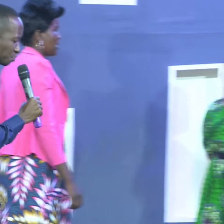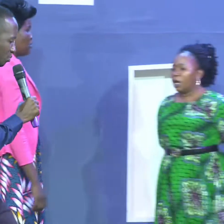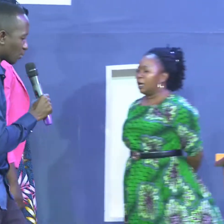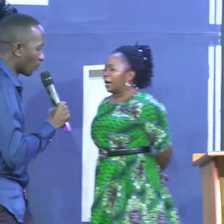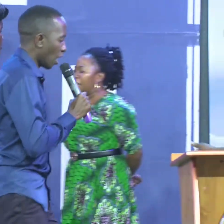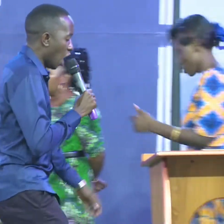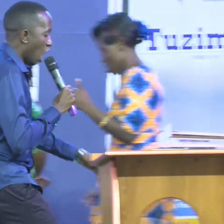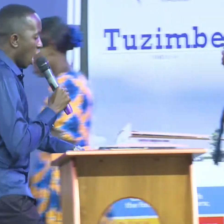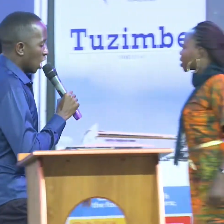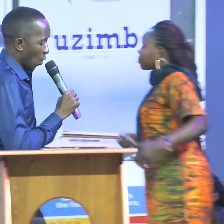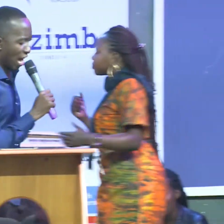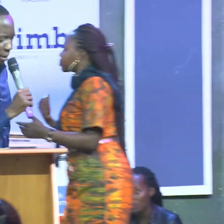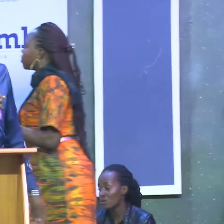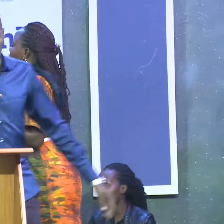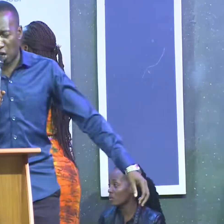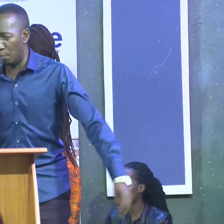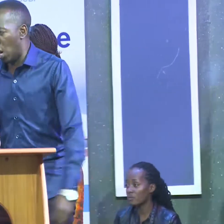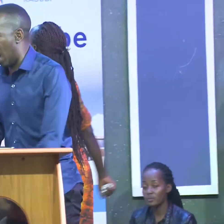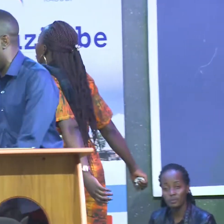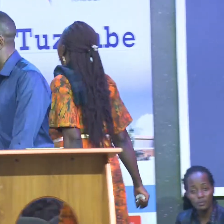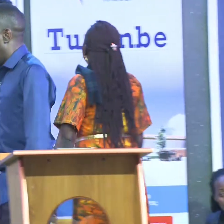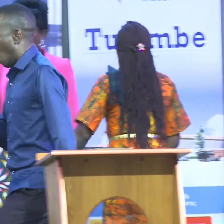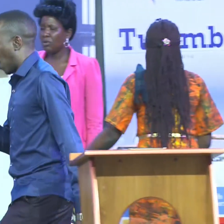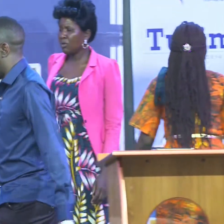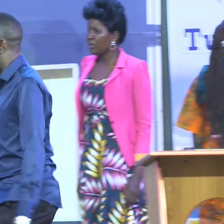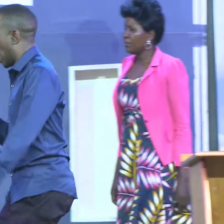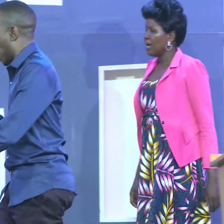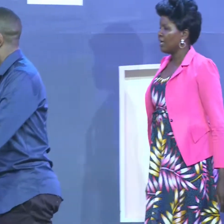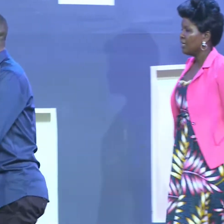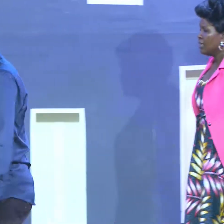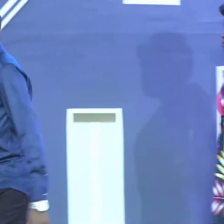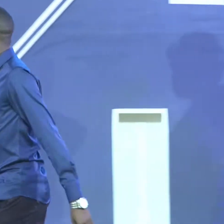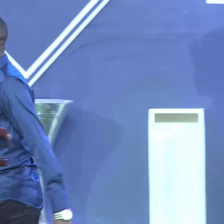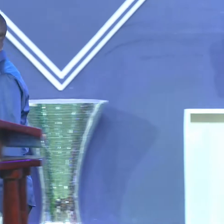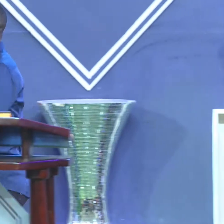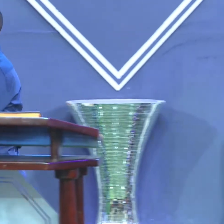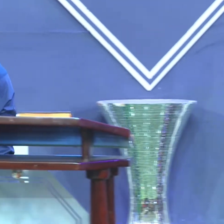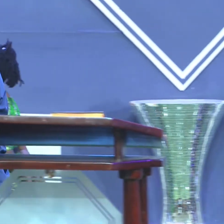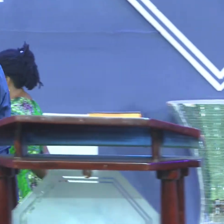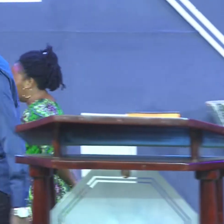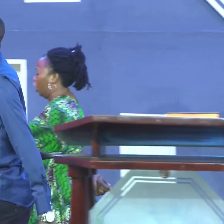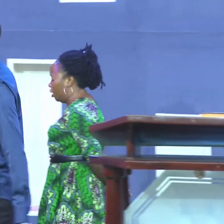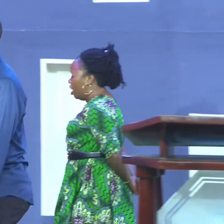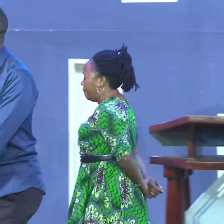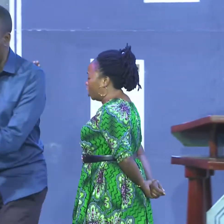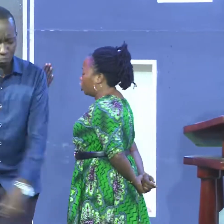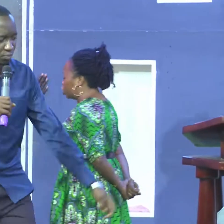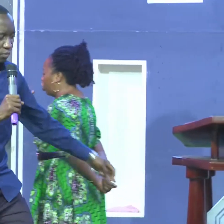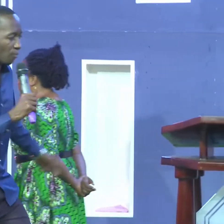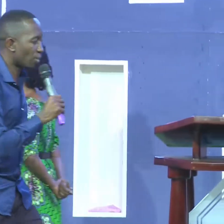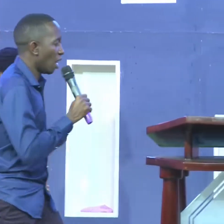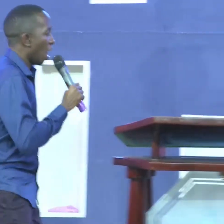ayayayaya werabe ng'otambula ova mu ntaana eyo ova mu komera eryo